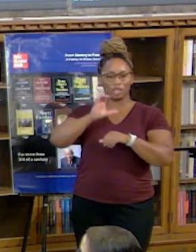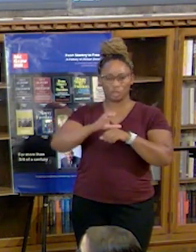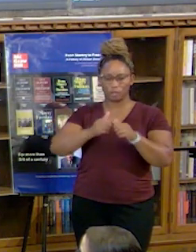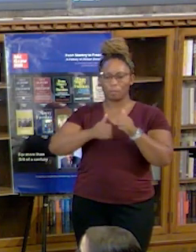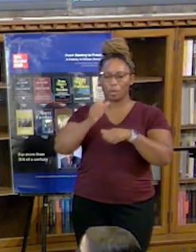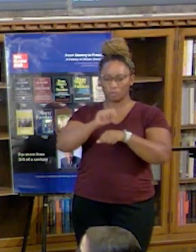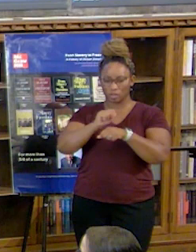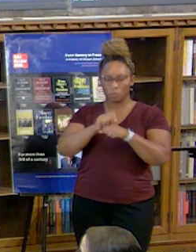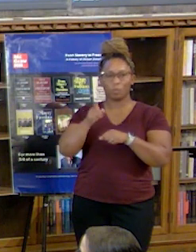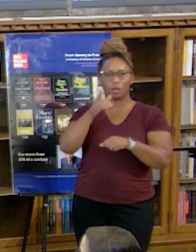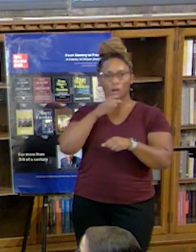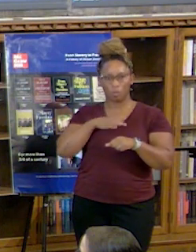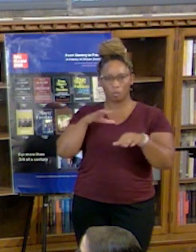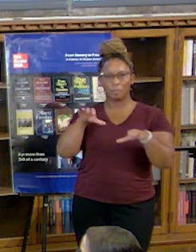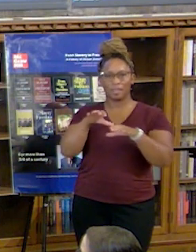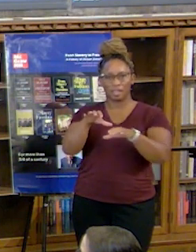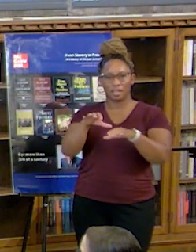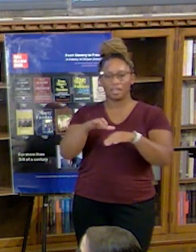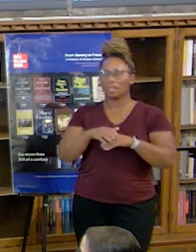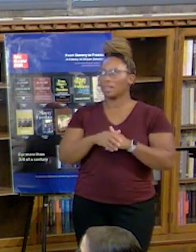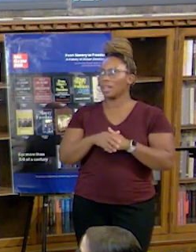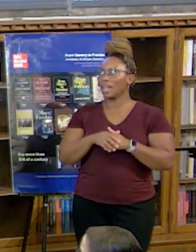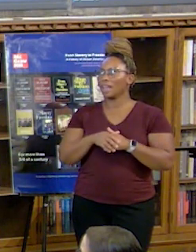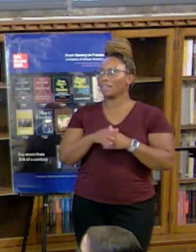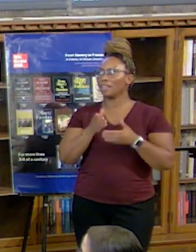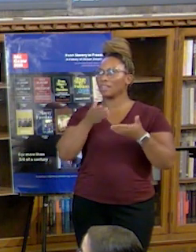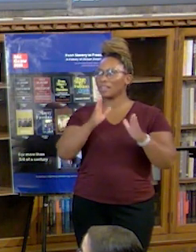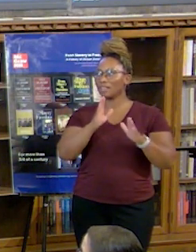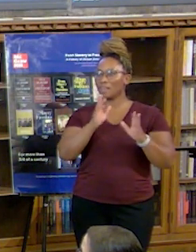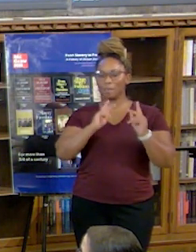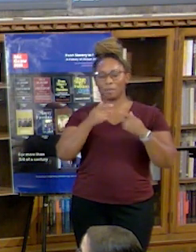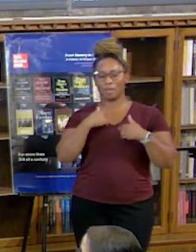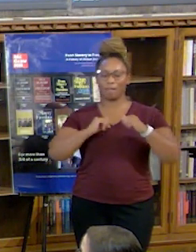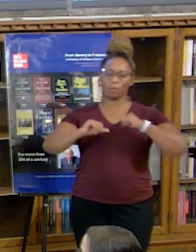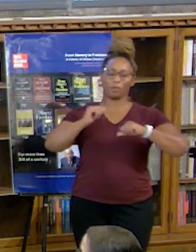work almost were and then let the people